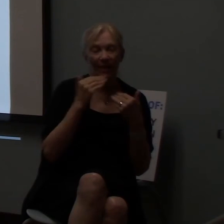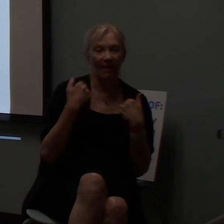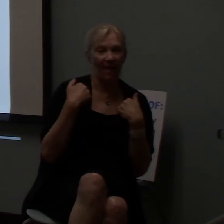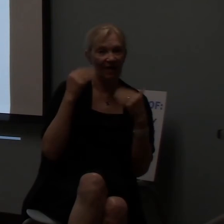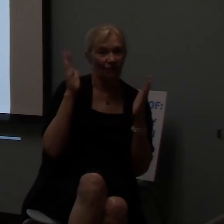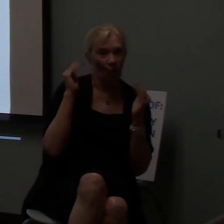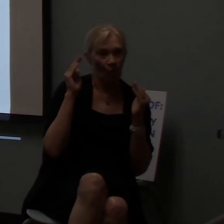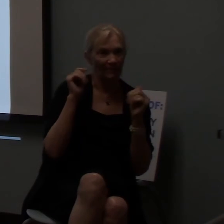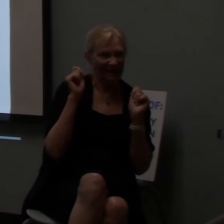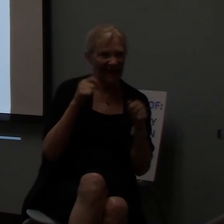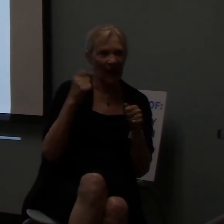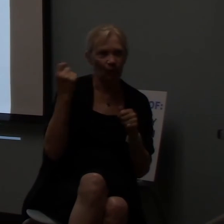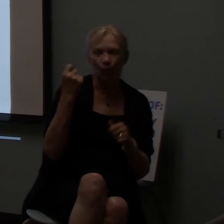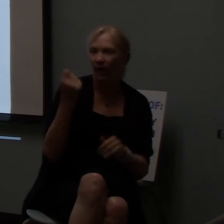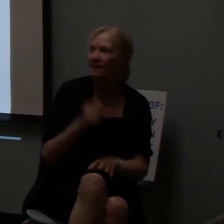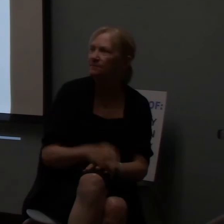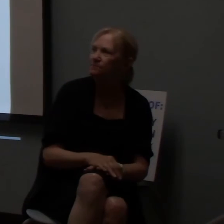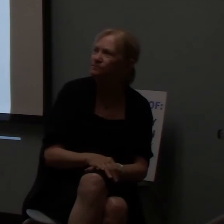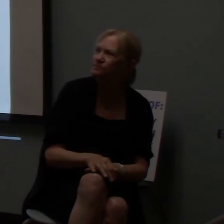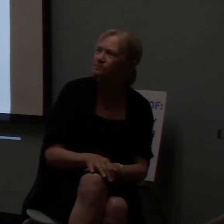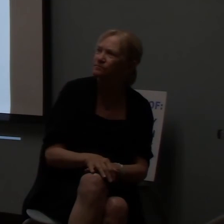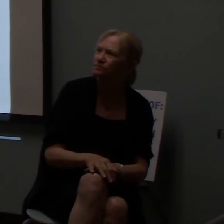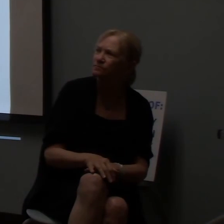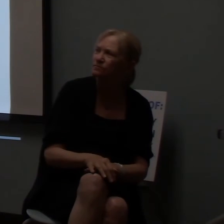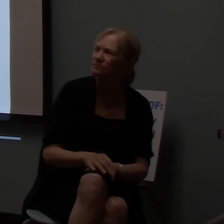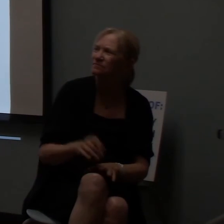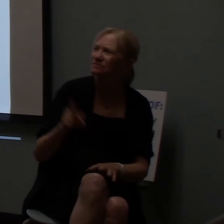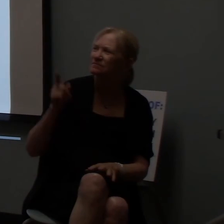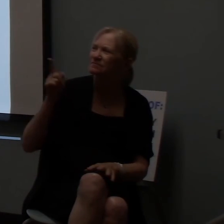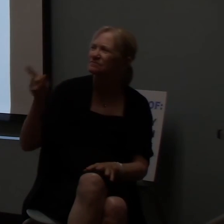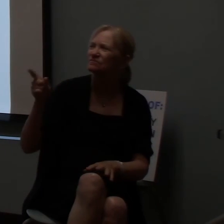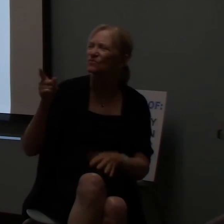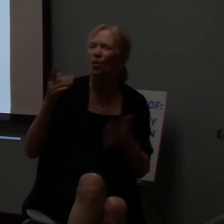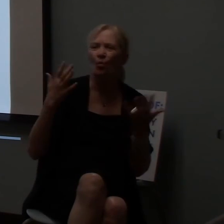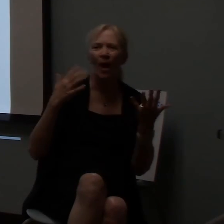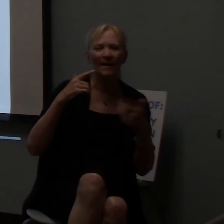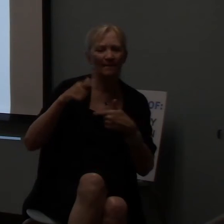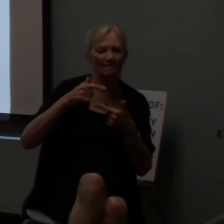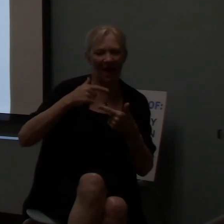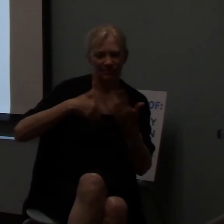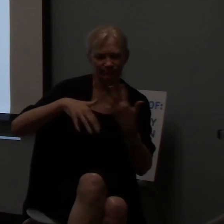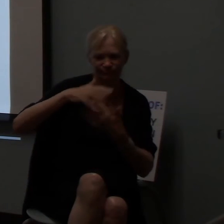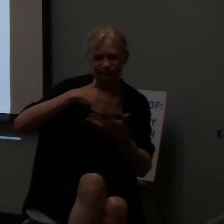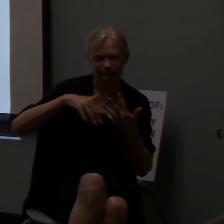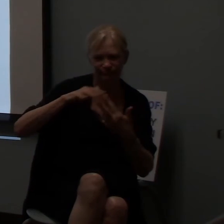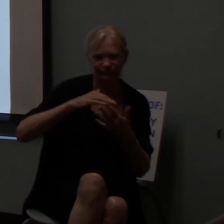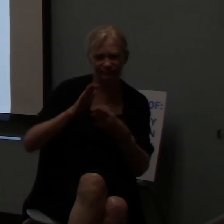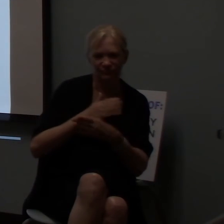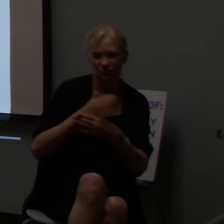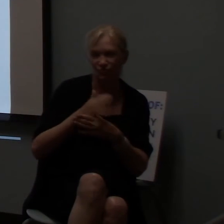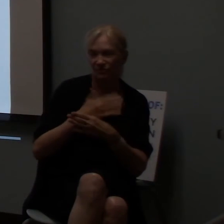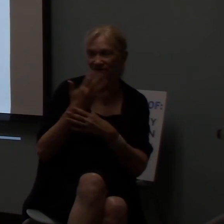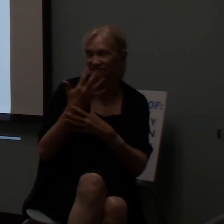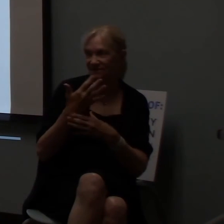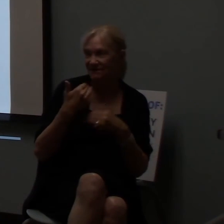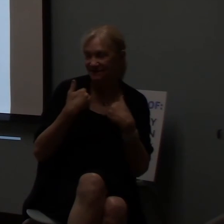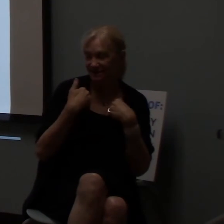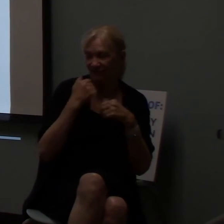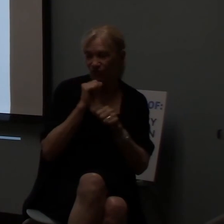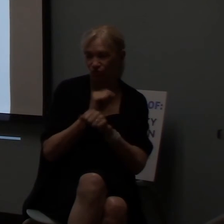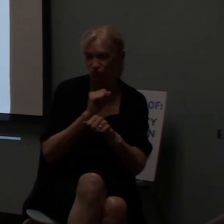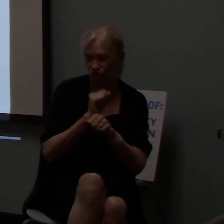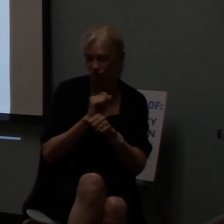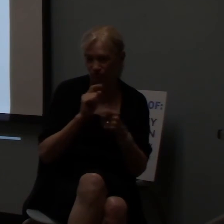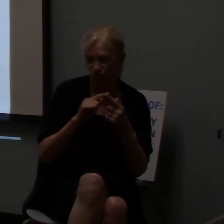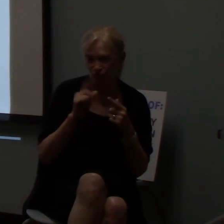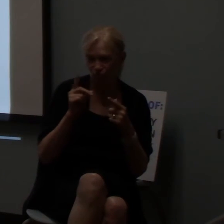win. what about the dealings between the 5? Well, again, they have a job to do, and that's to run